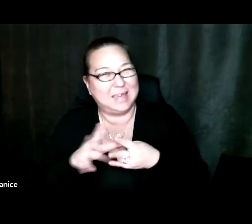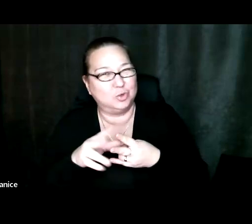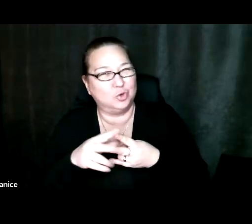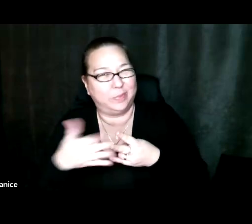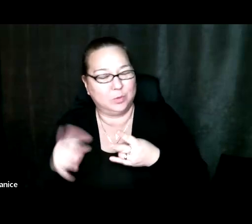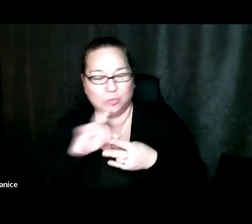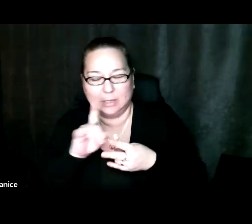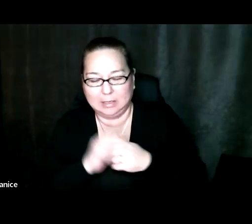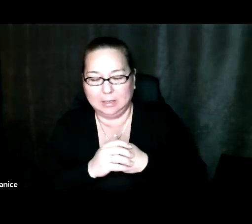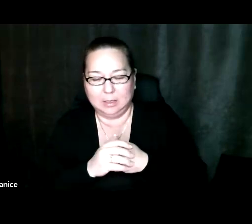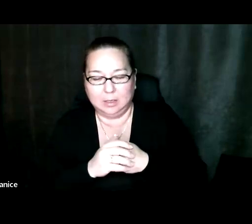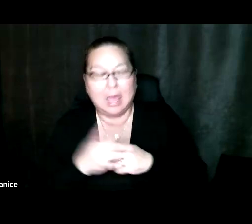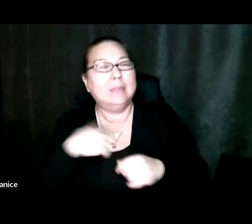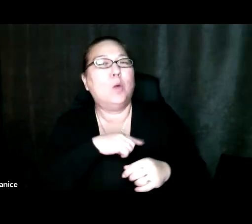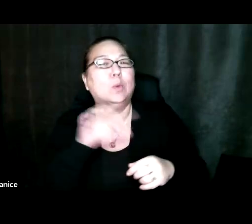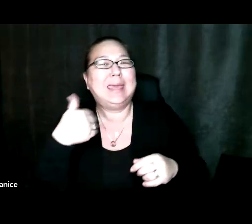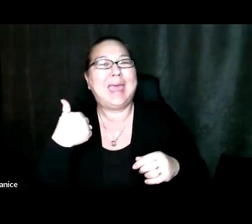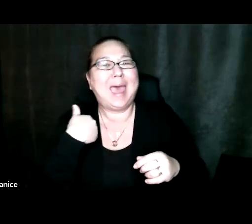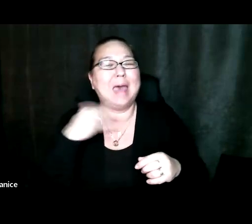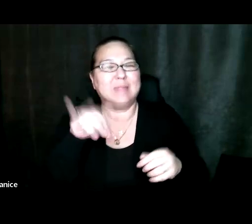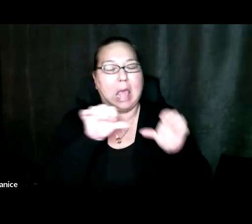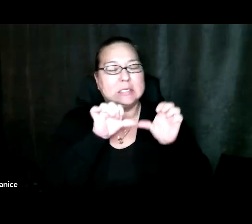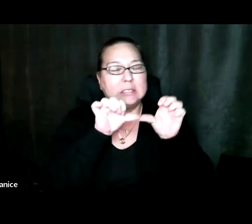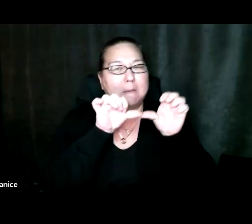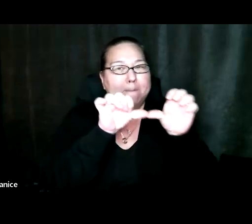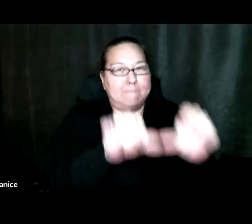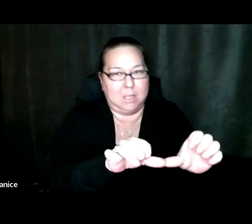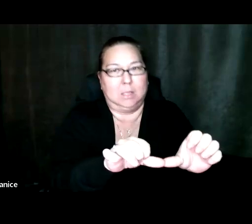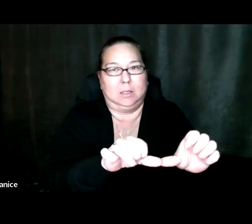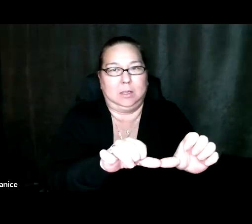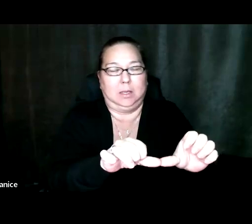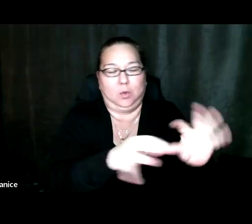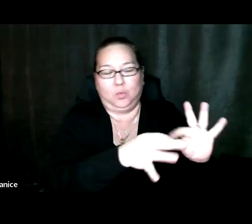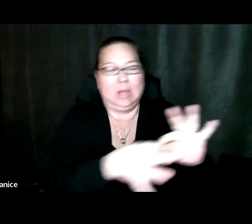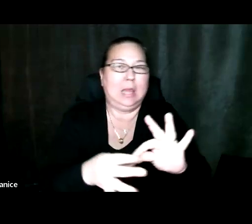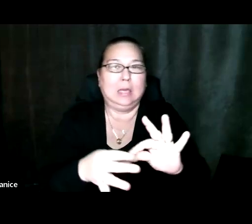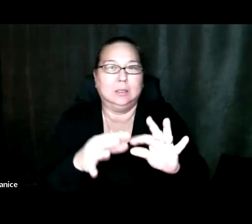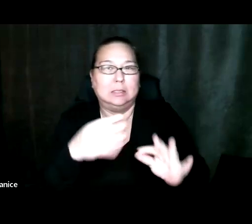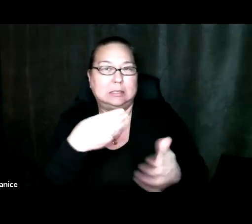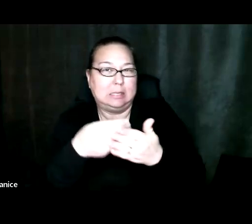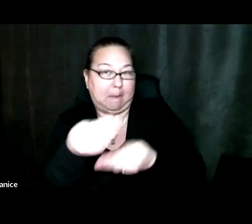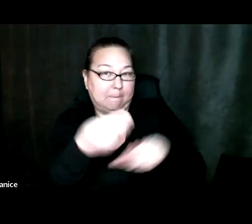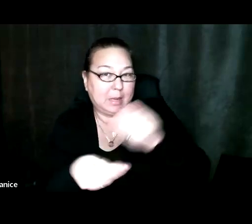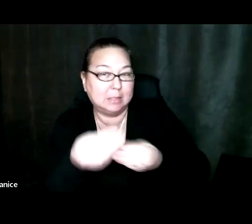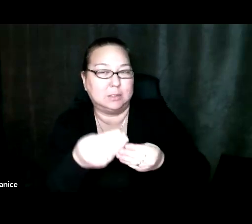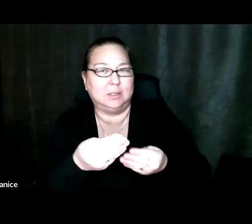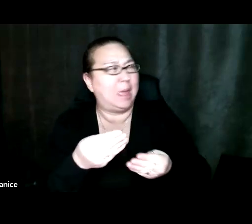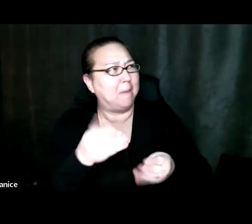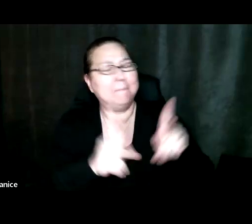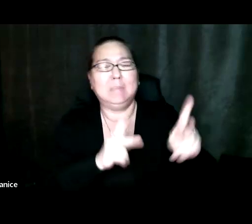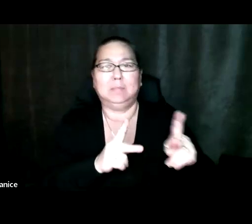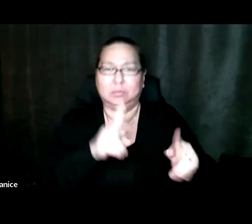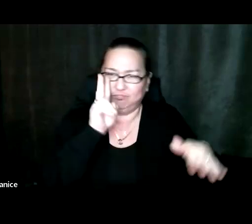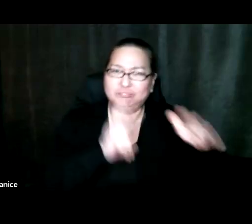a stability in the budget that folks can count on. And so when we say sort of a traditional budget, it's much more in line